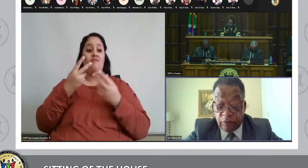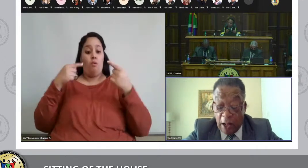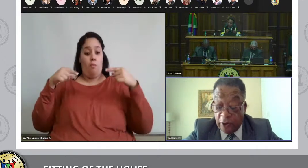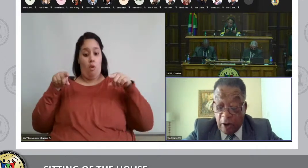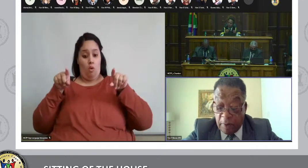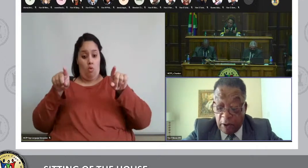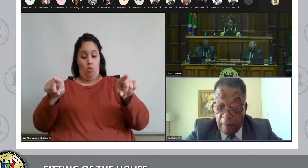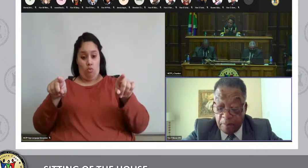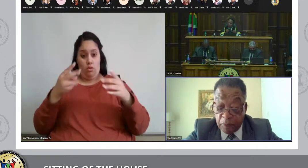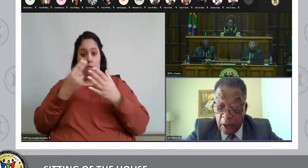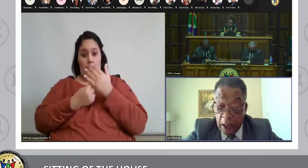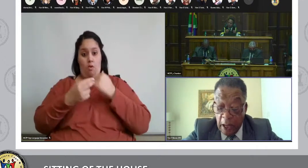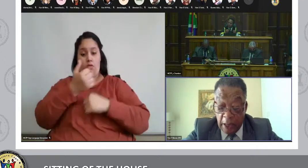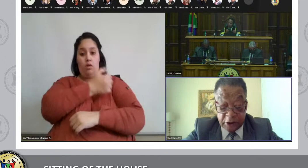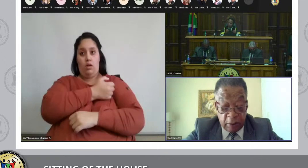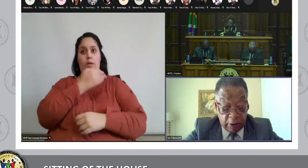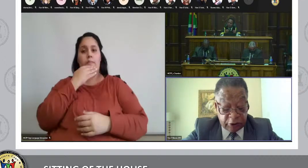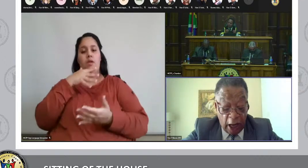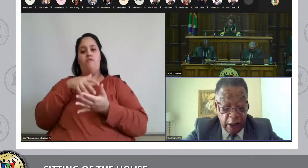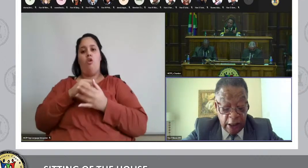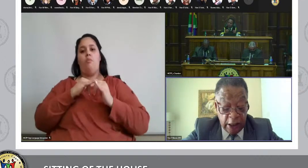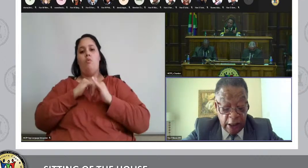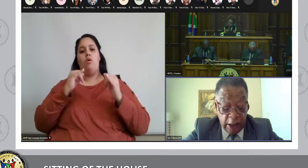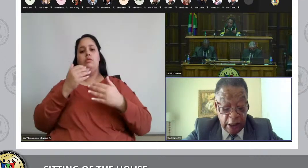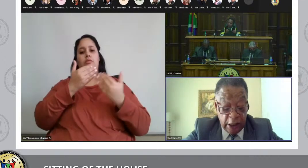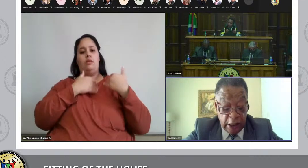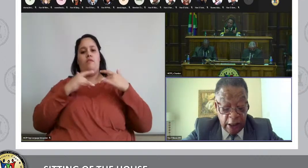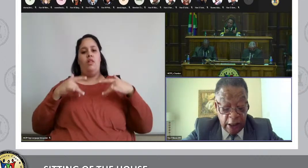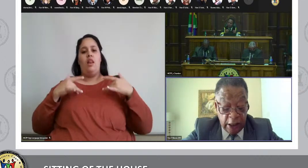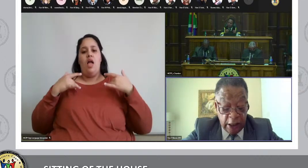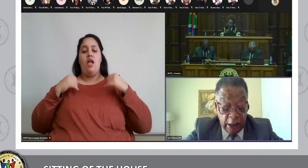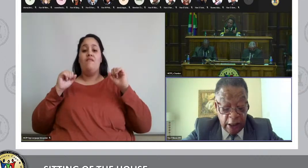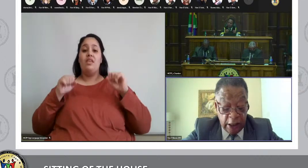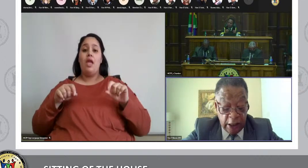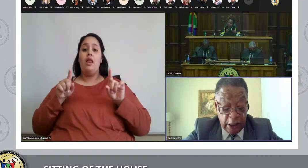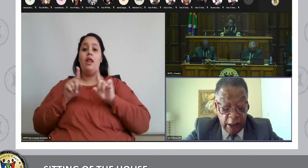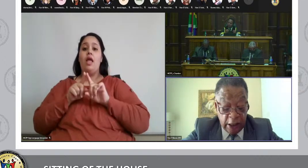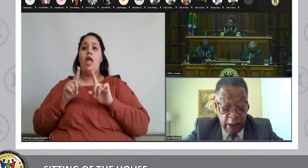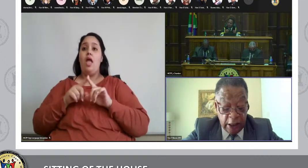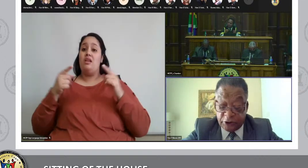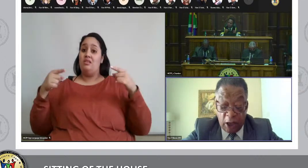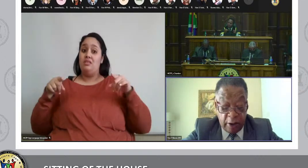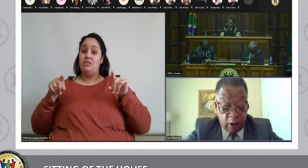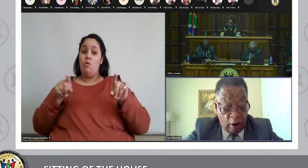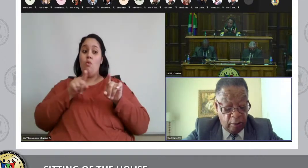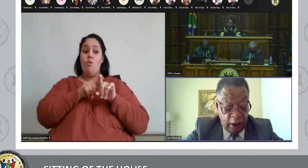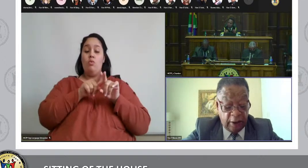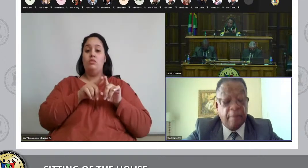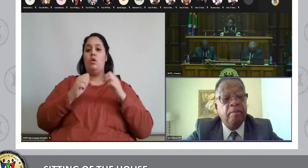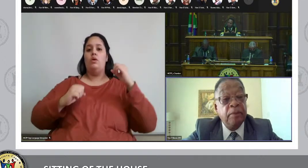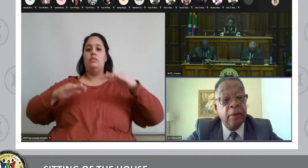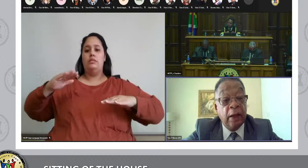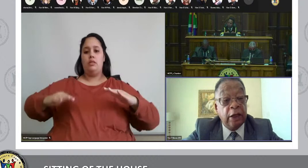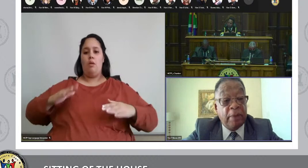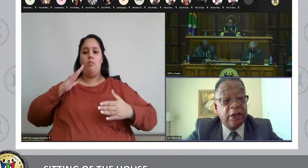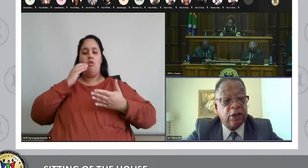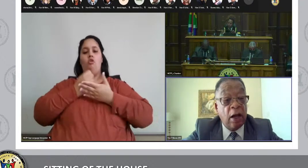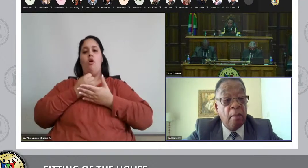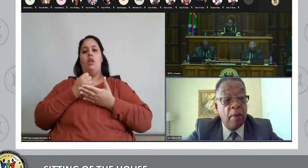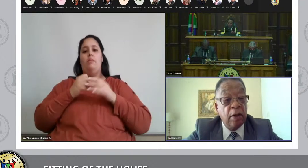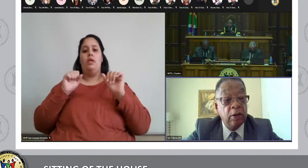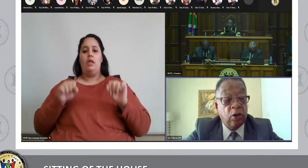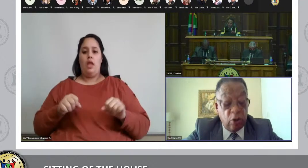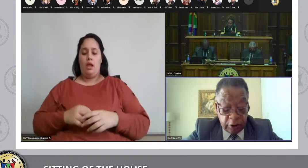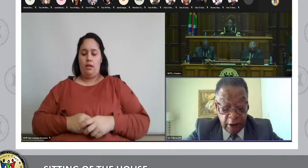of our most vulnerable and simultaneously saving and stabilizing our economy. It